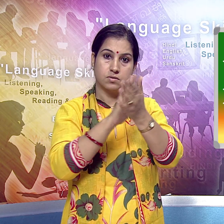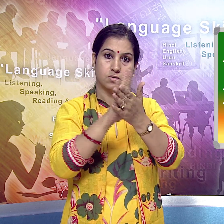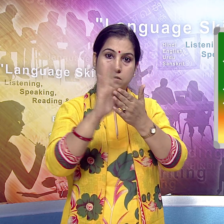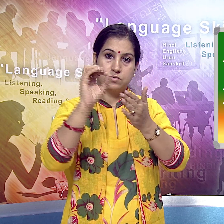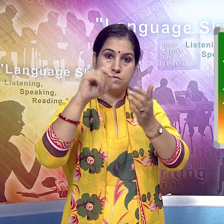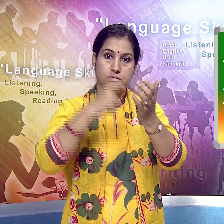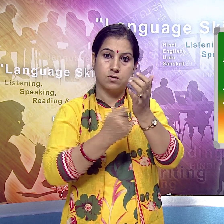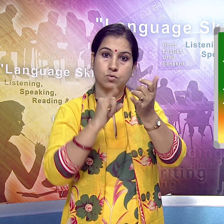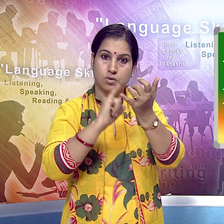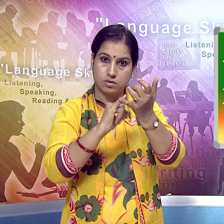iron,